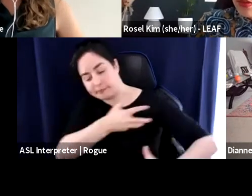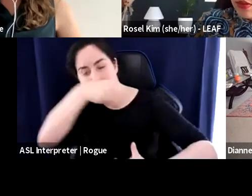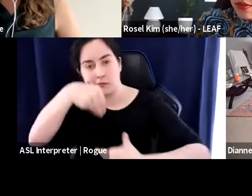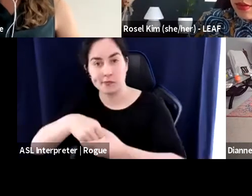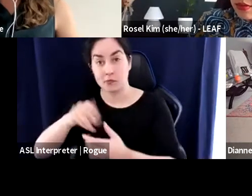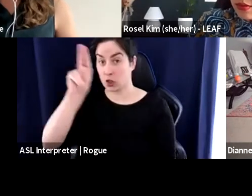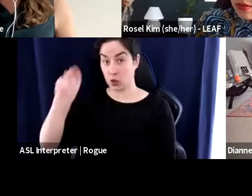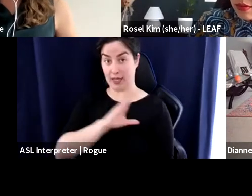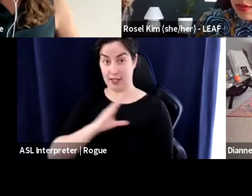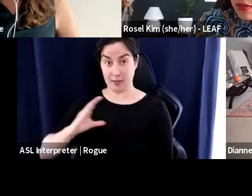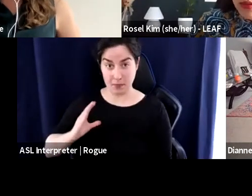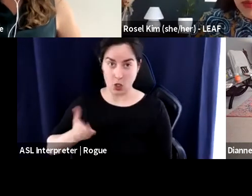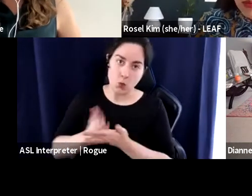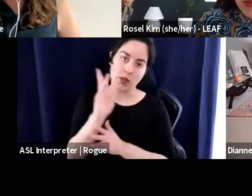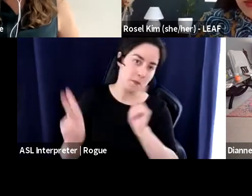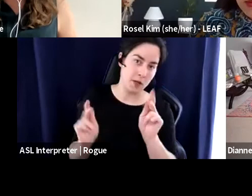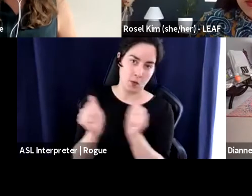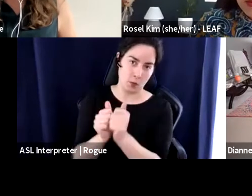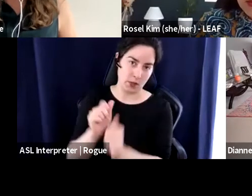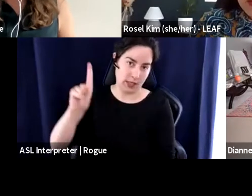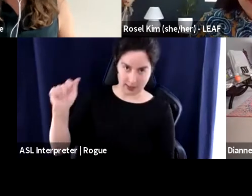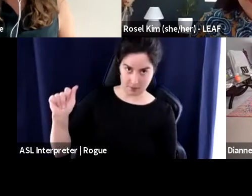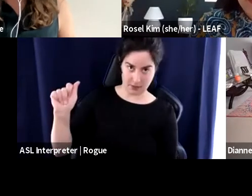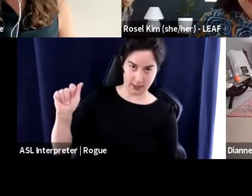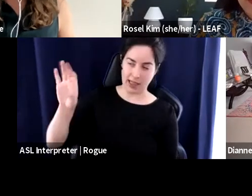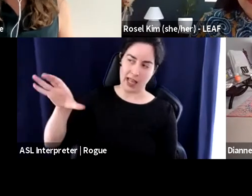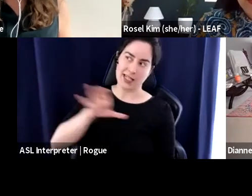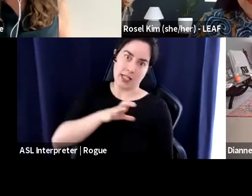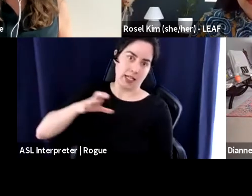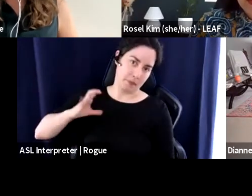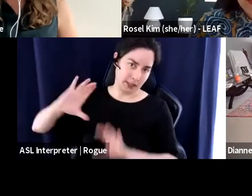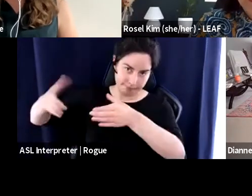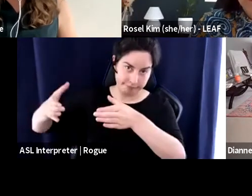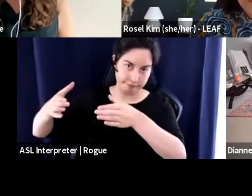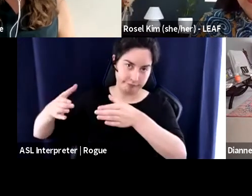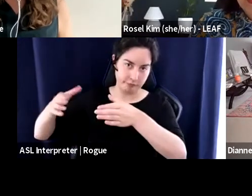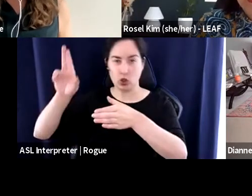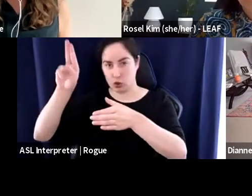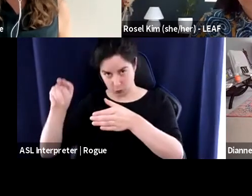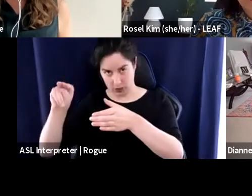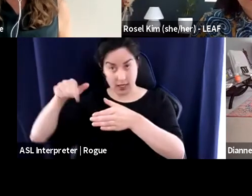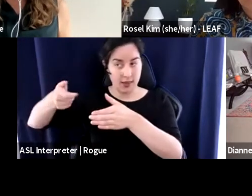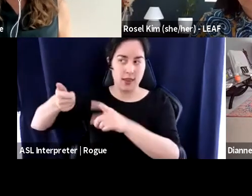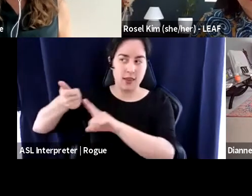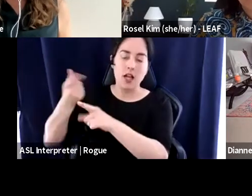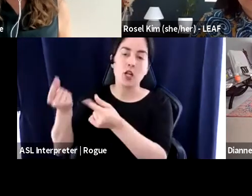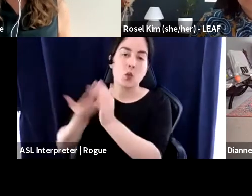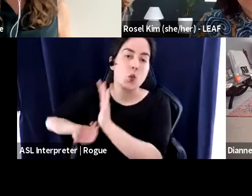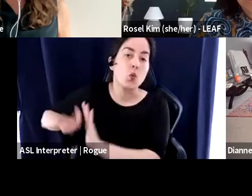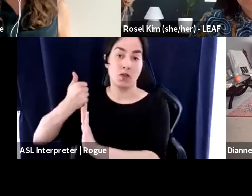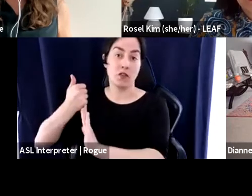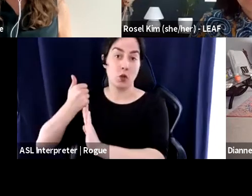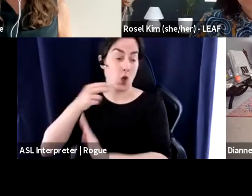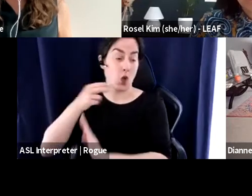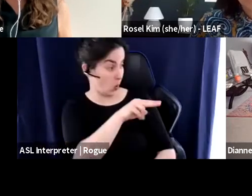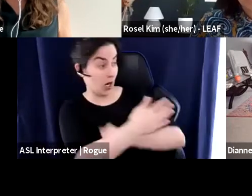Committee on the Rights of Persons with Disabilities, which is a committee at the UN that reviews how well Canada is respecting